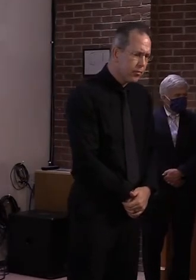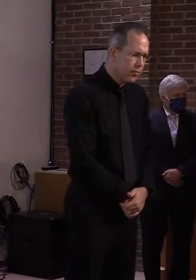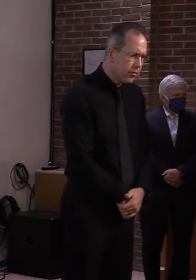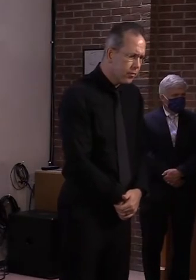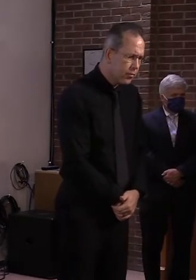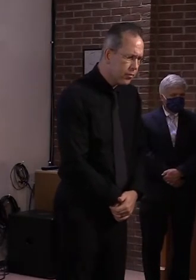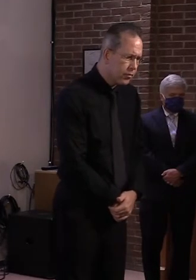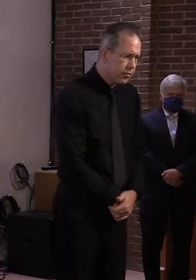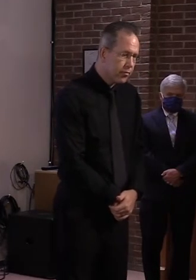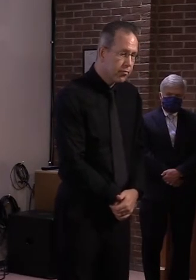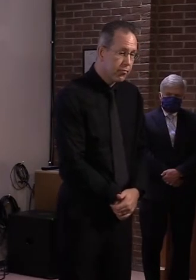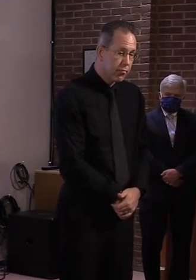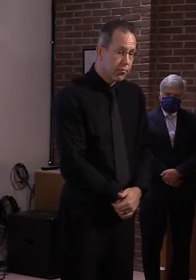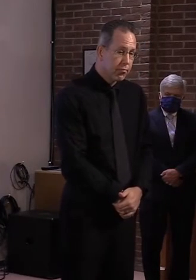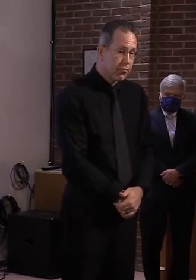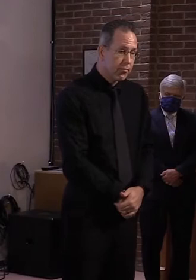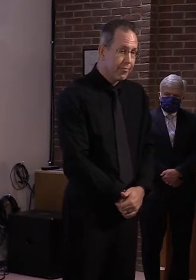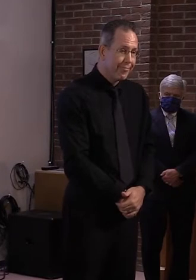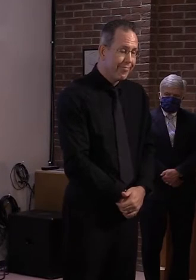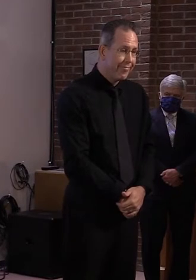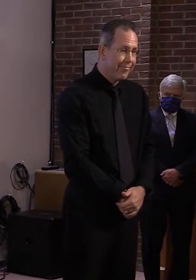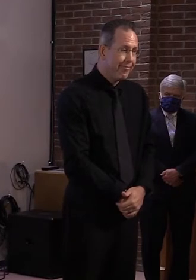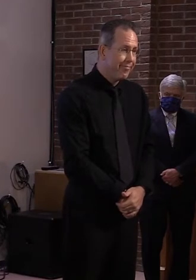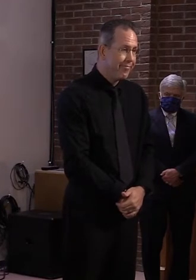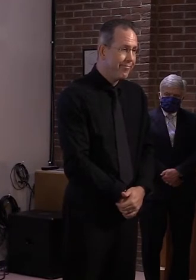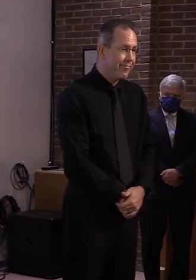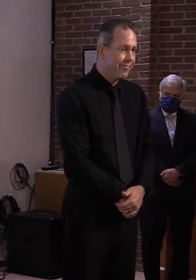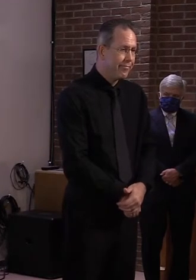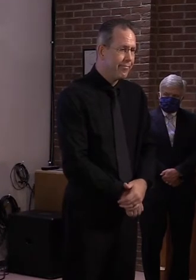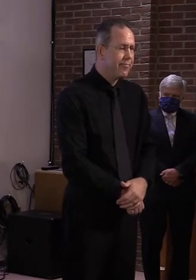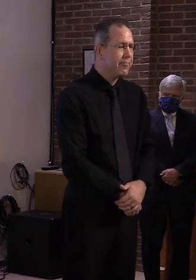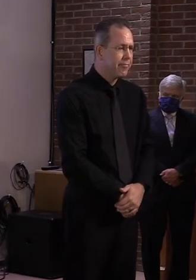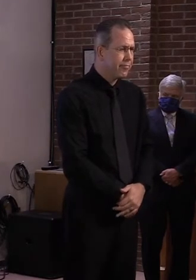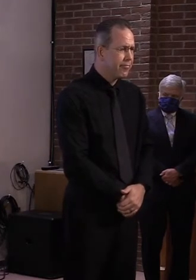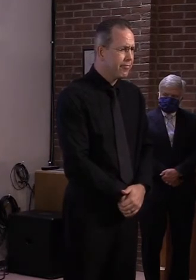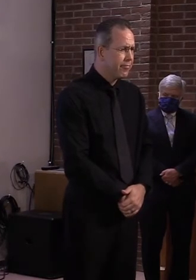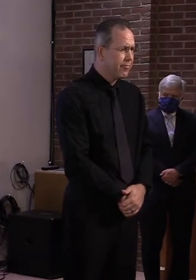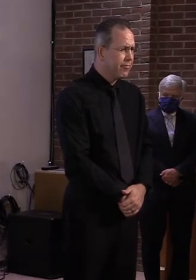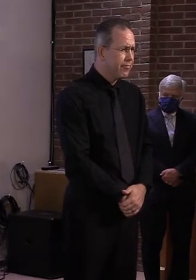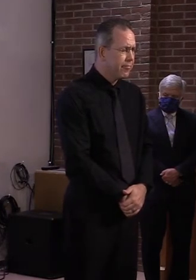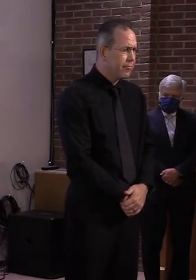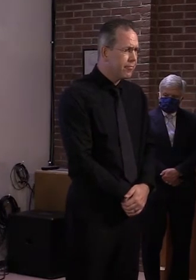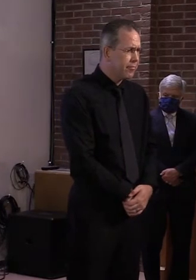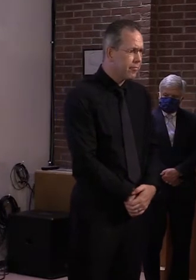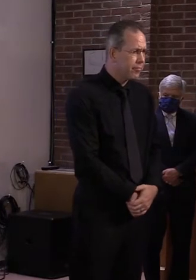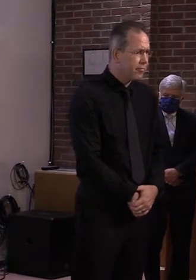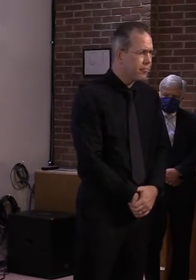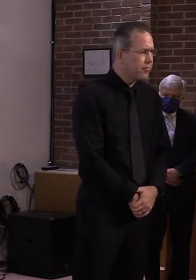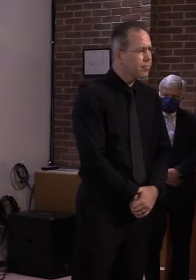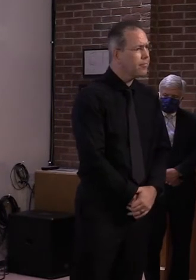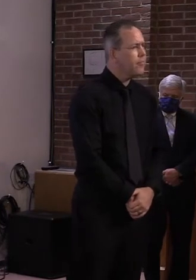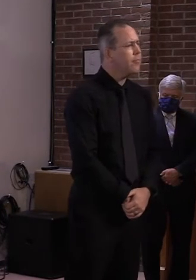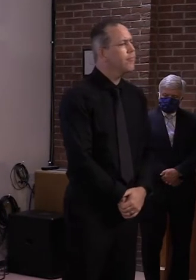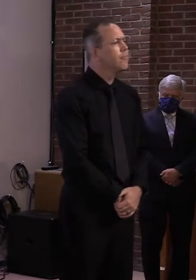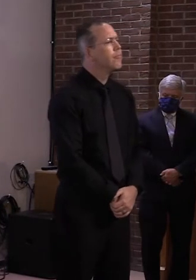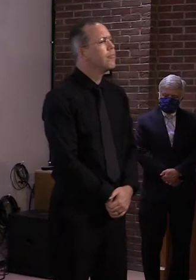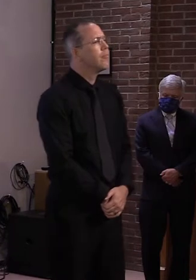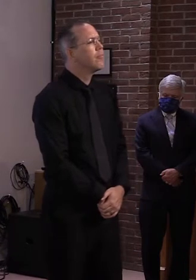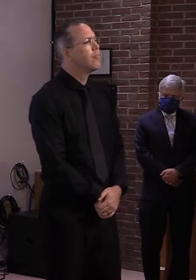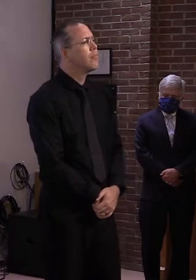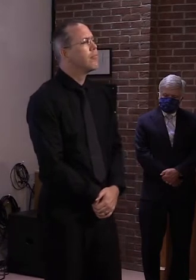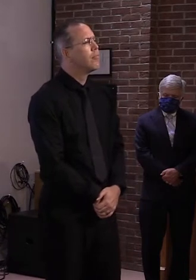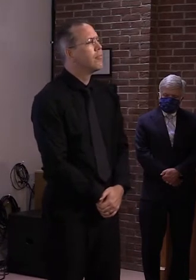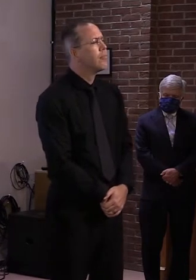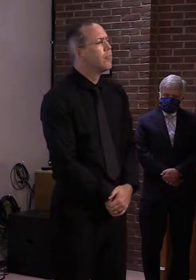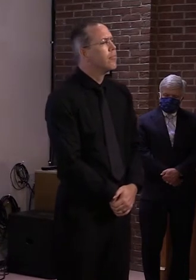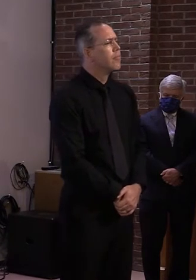Alrighty, thanks so much. Courtney, Local 22. Governor, particularly about travel, as we're letting more travelers in, we're seeing neighboring states like New York, New